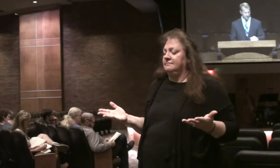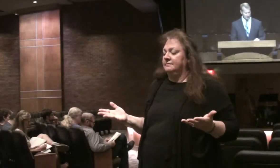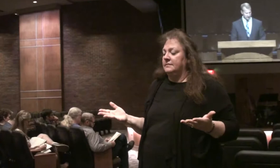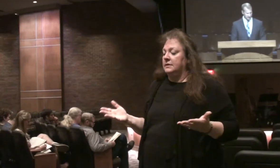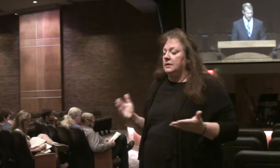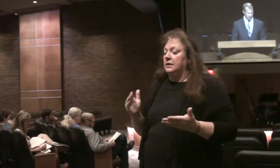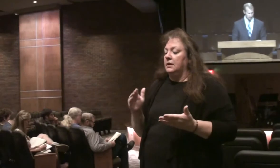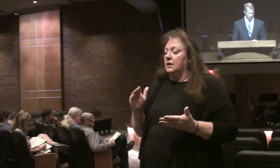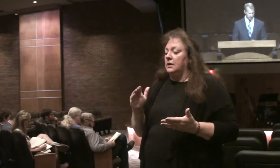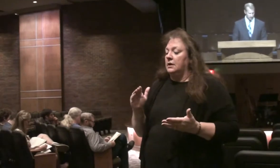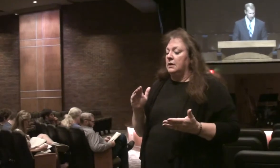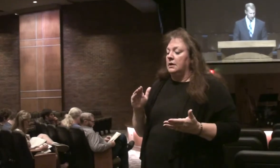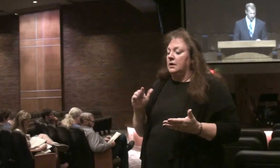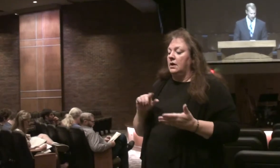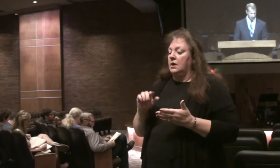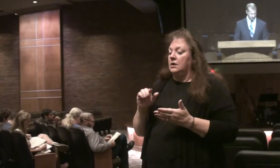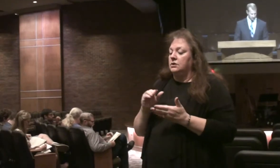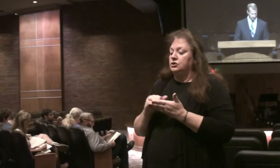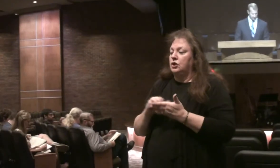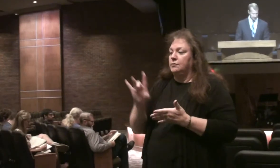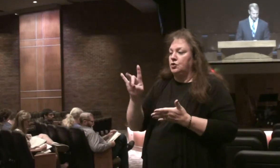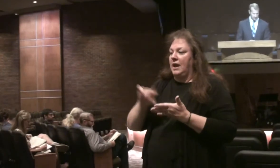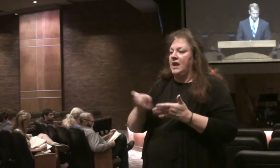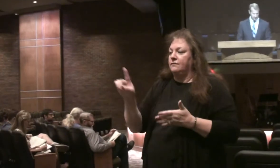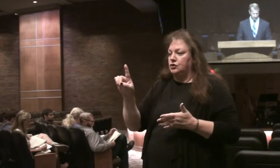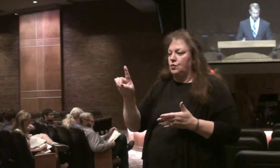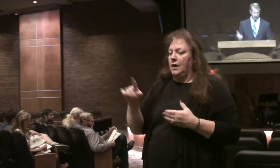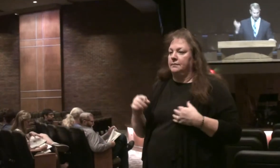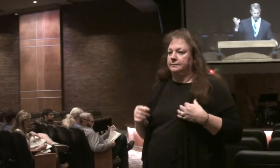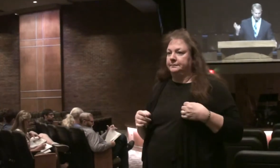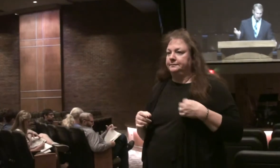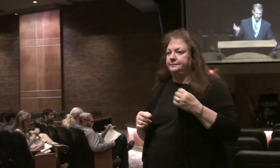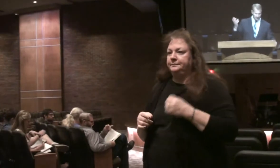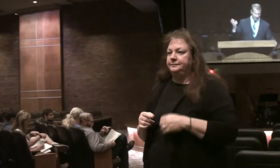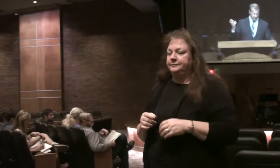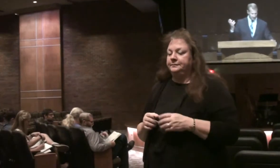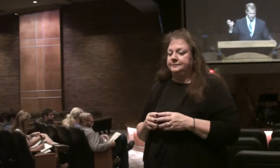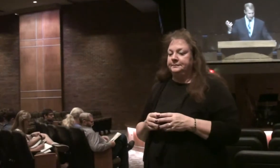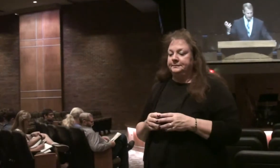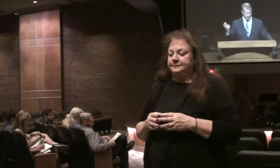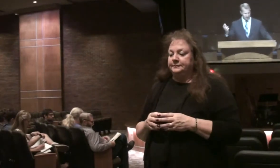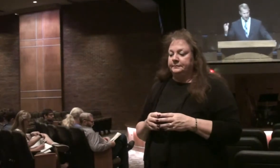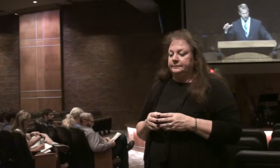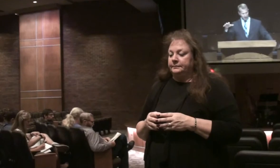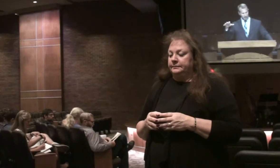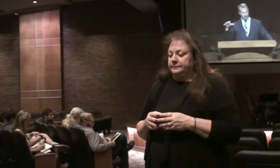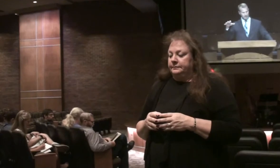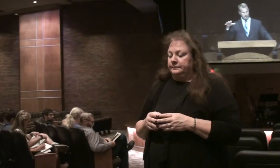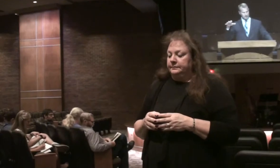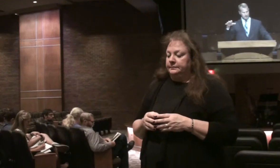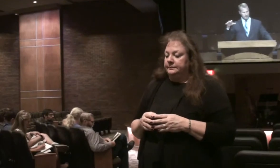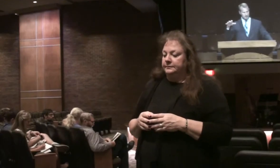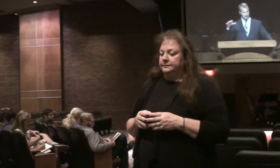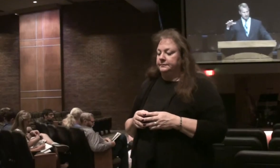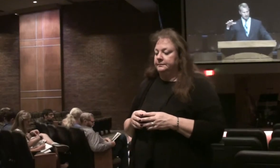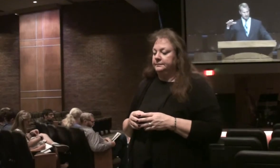Go to chapter 8, verse 1 as well. One more verse that uses this word arrogant, puffed up. You know, in our